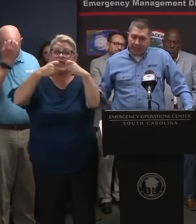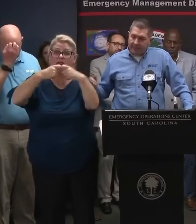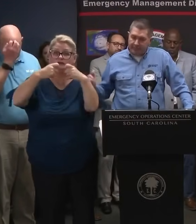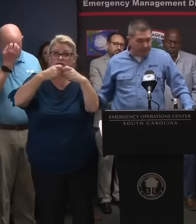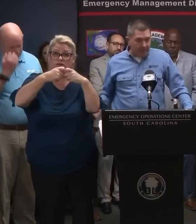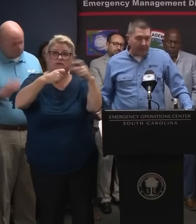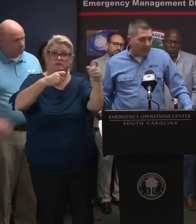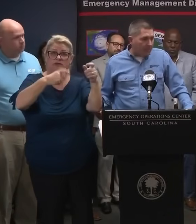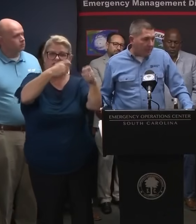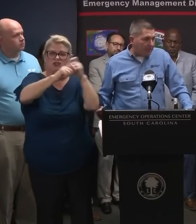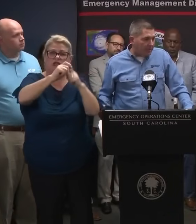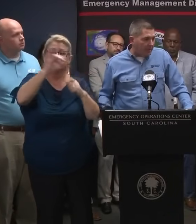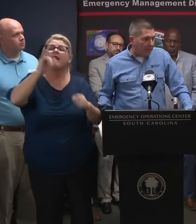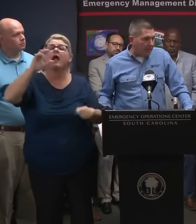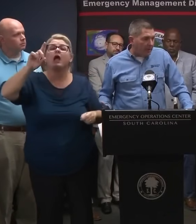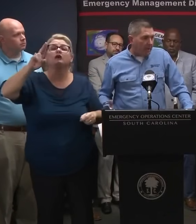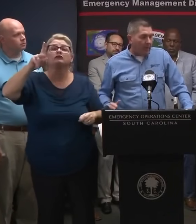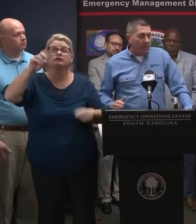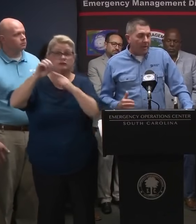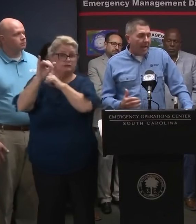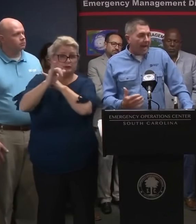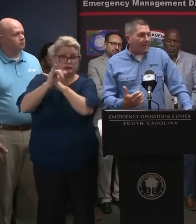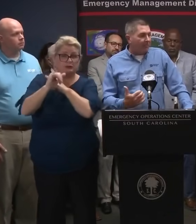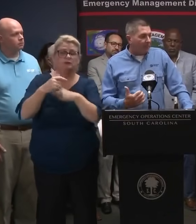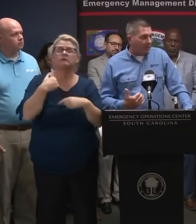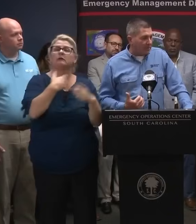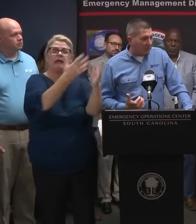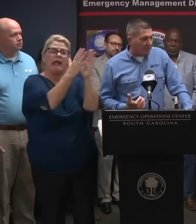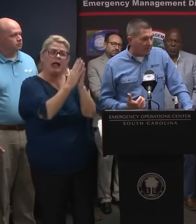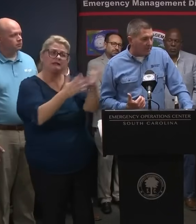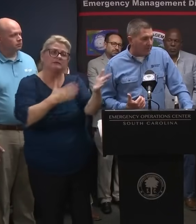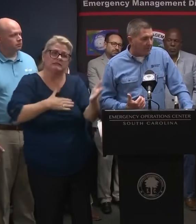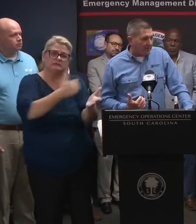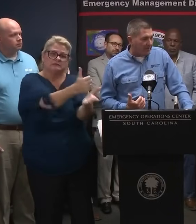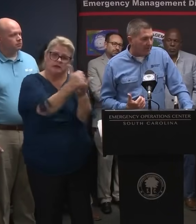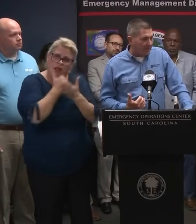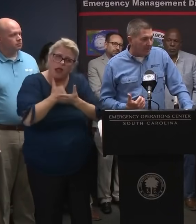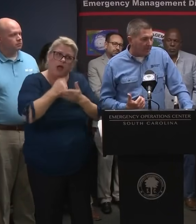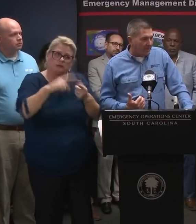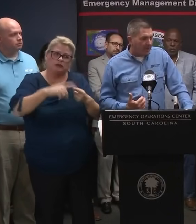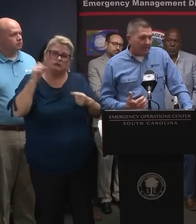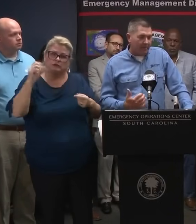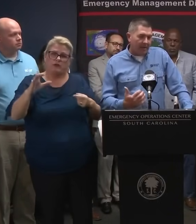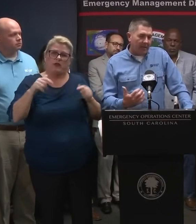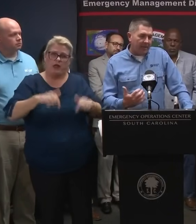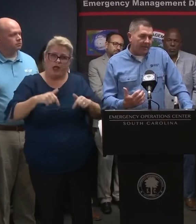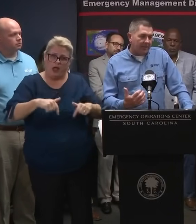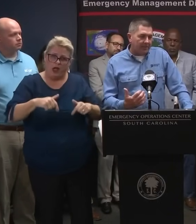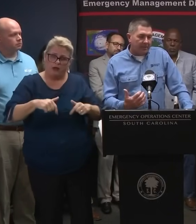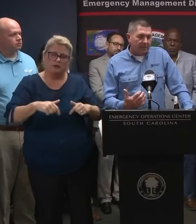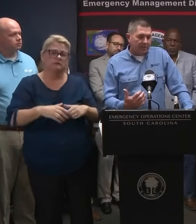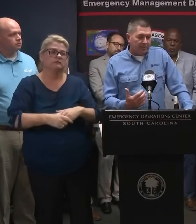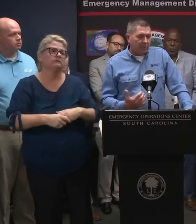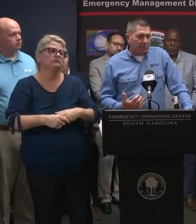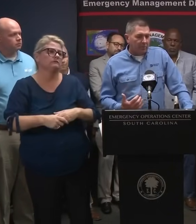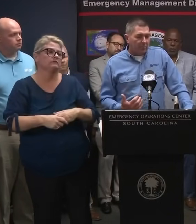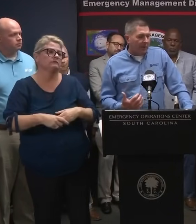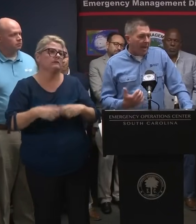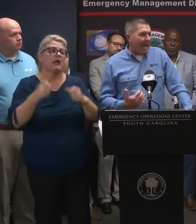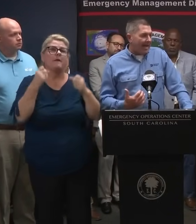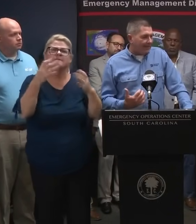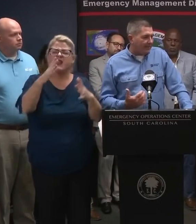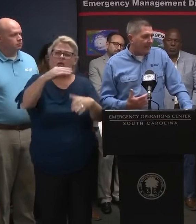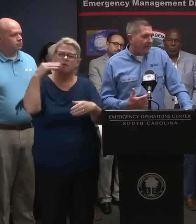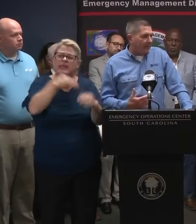Exchange, just like Duke Energy did, and we asked for resources to come here to the state. I mean, a lot of these social